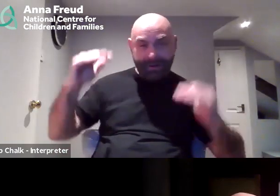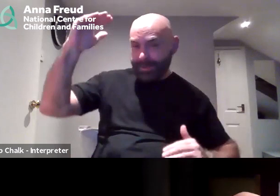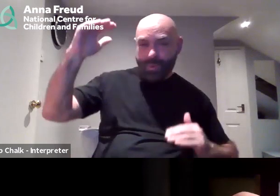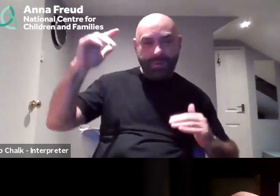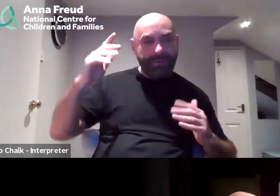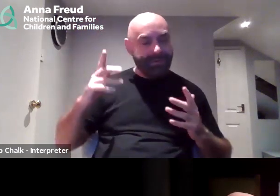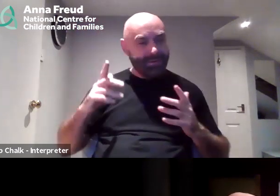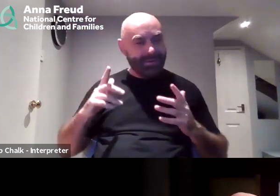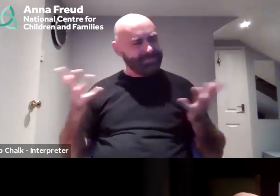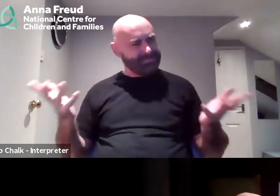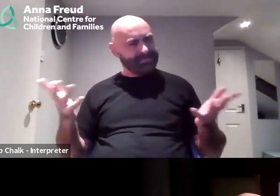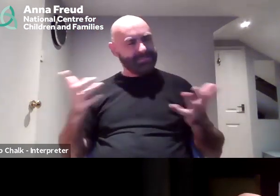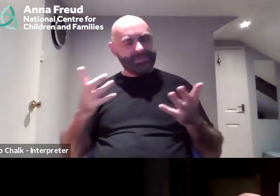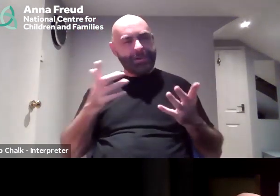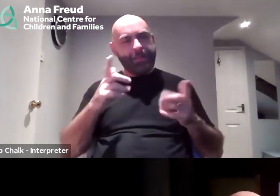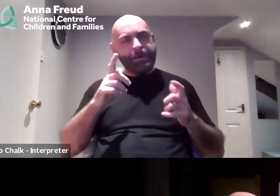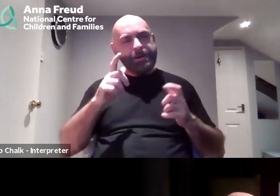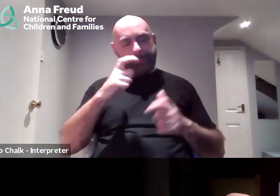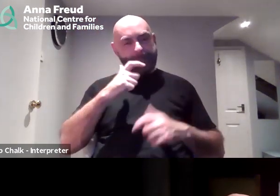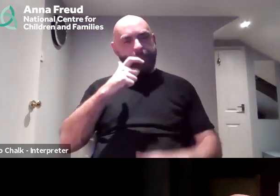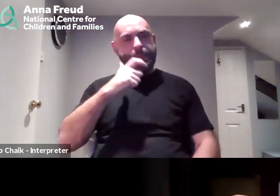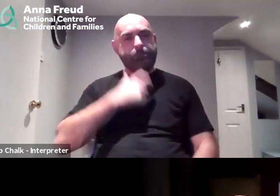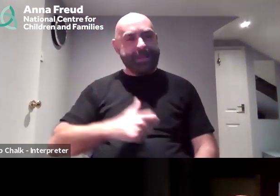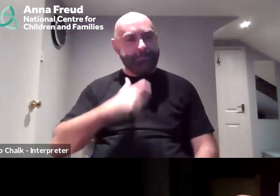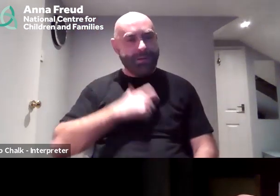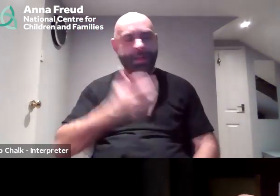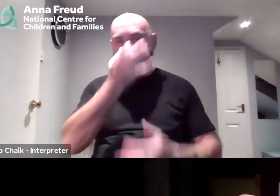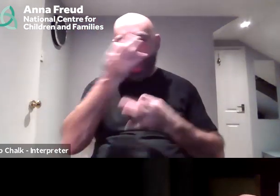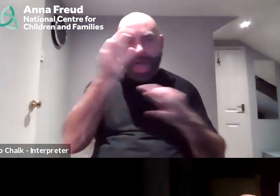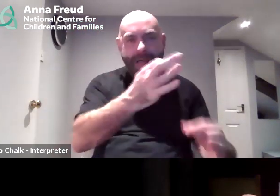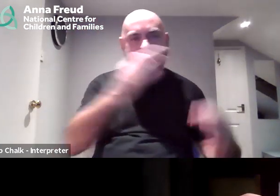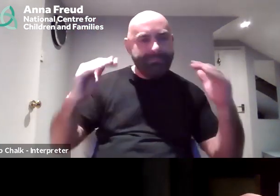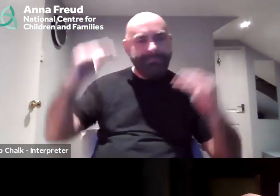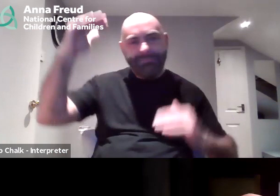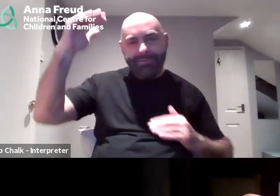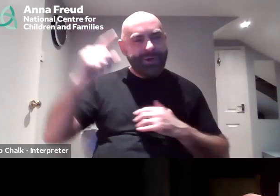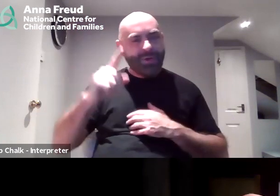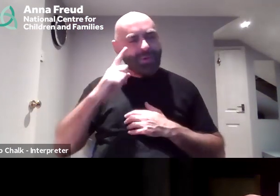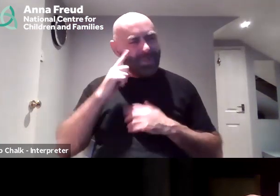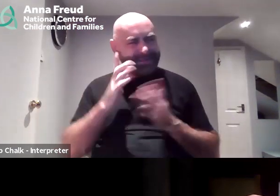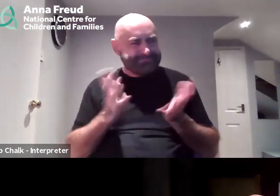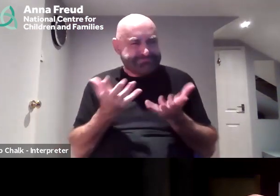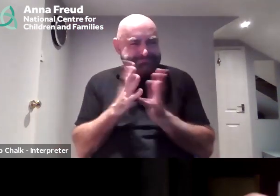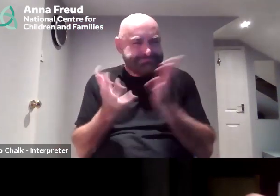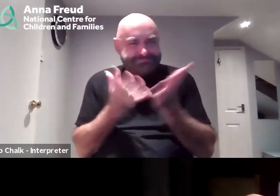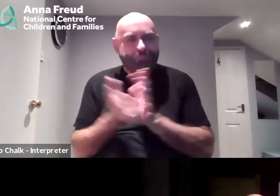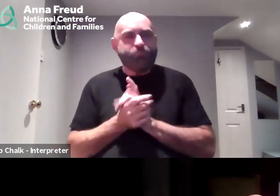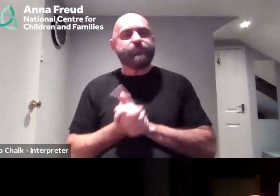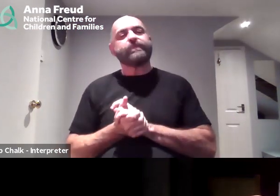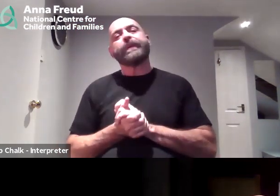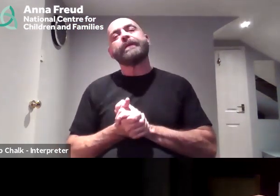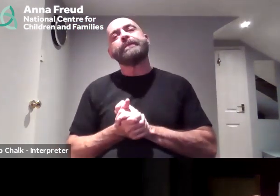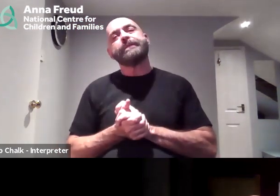somehow appeals to the human nature, not the basis of possible way?